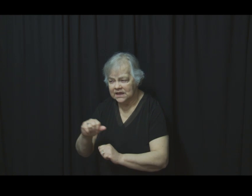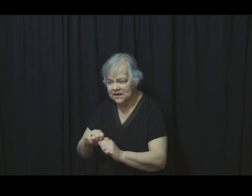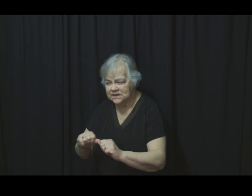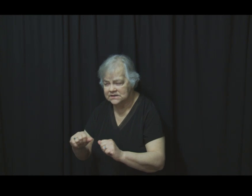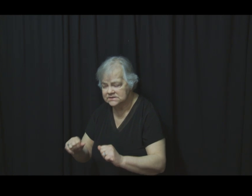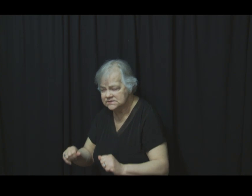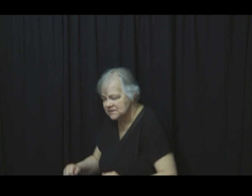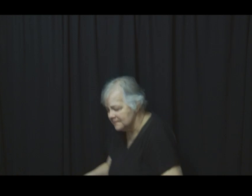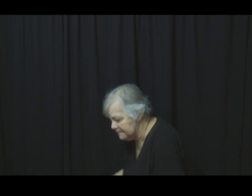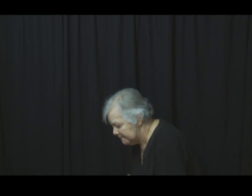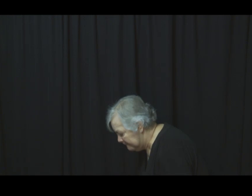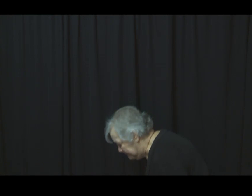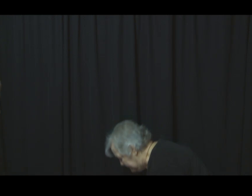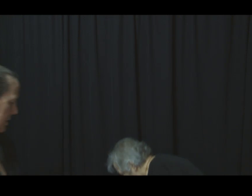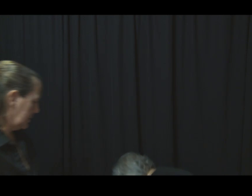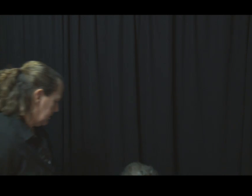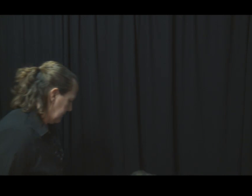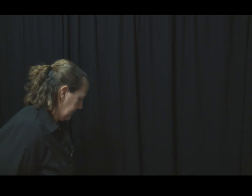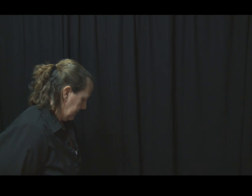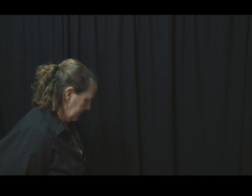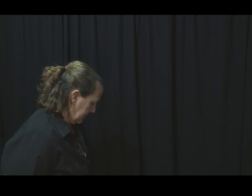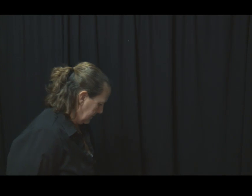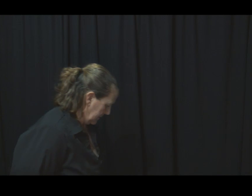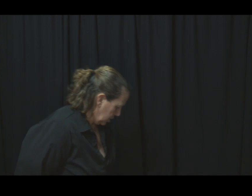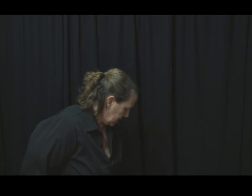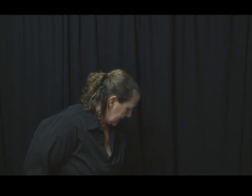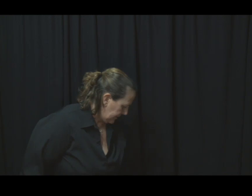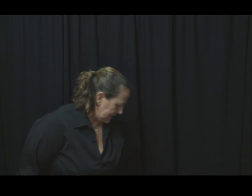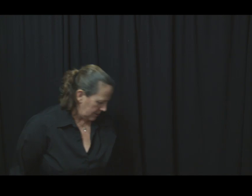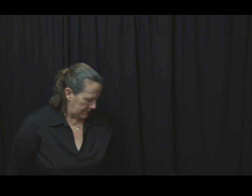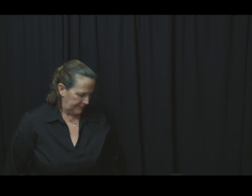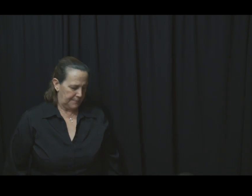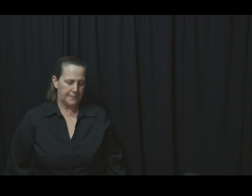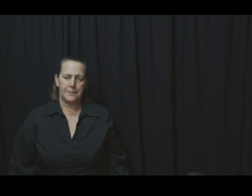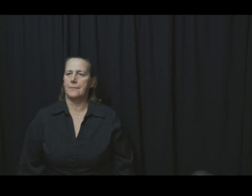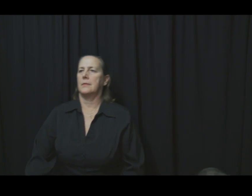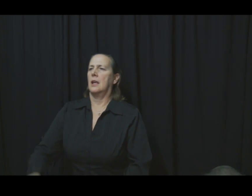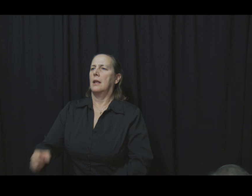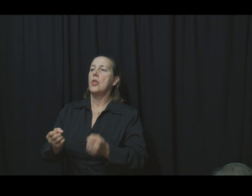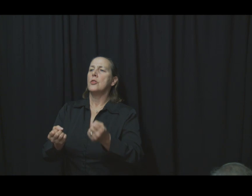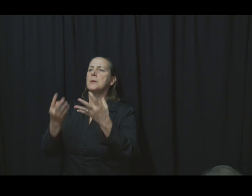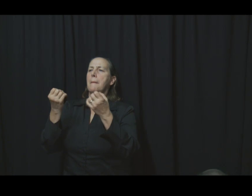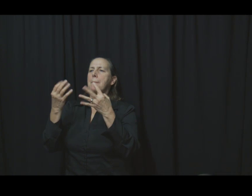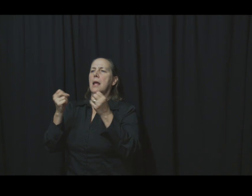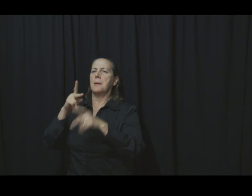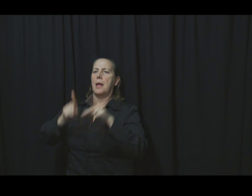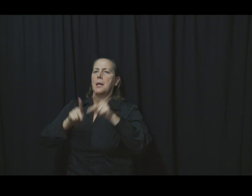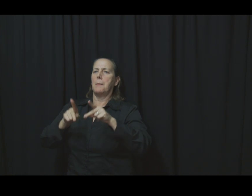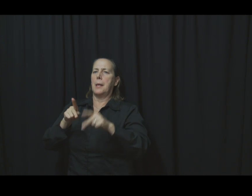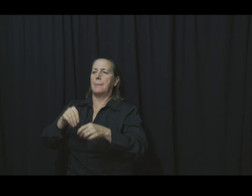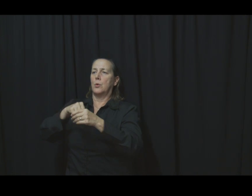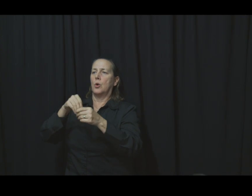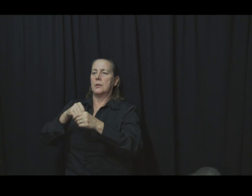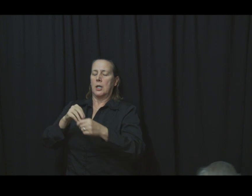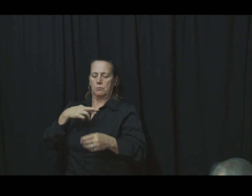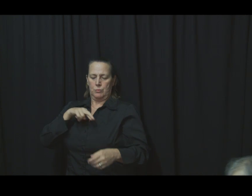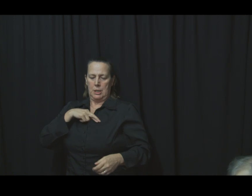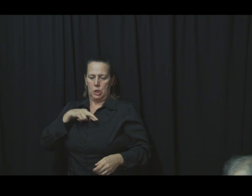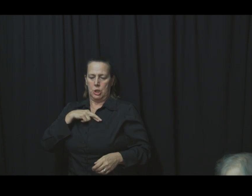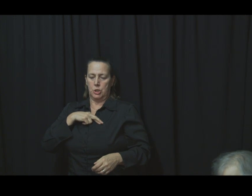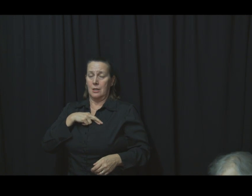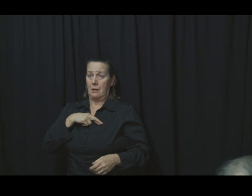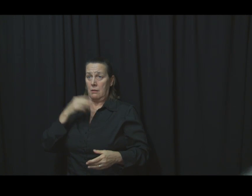remind us there are billions of people around the world who are religious. and who accept science and embrace it,